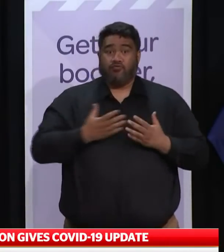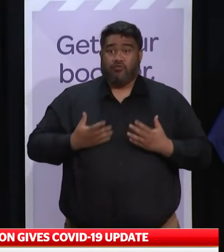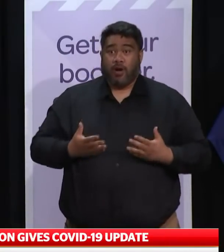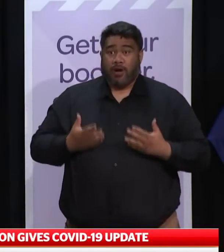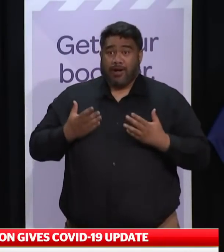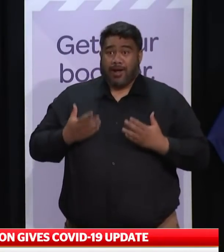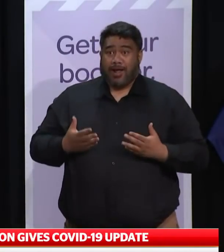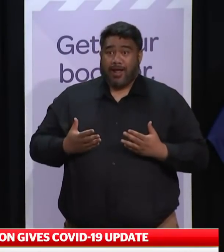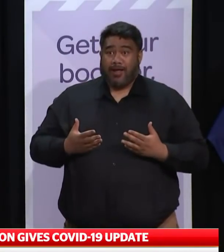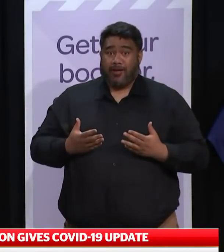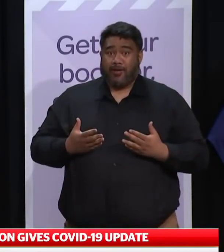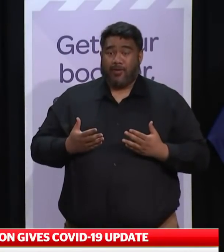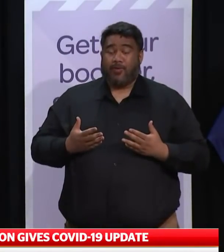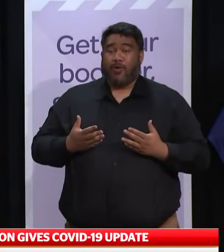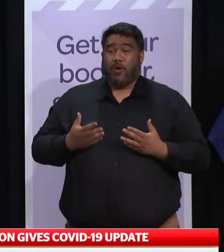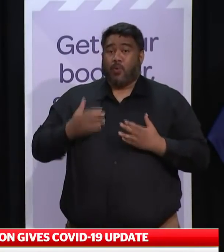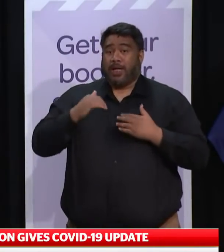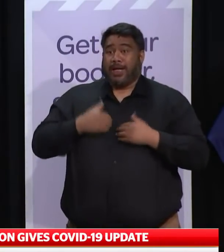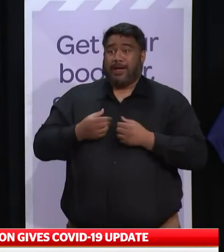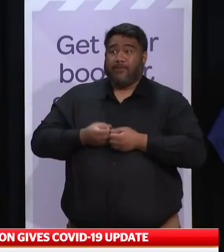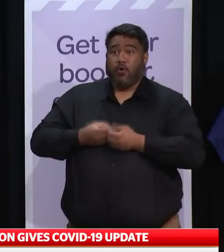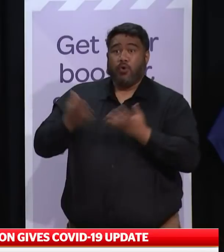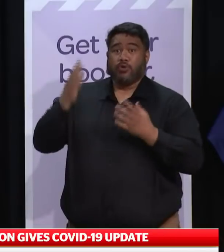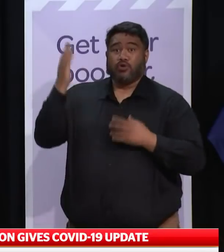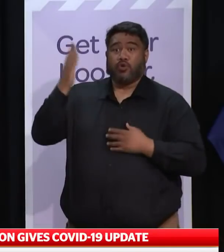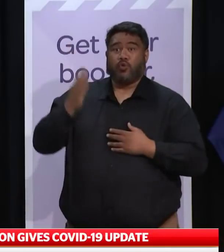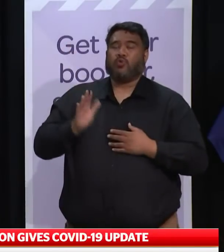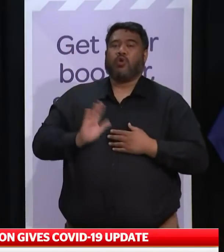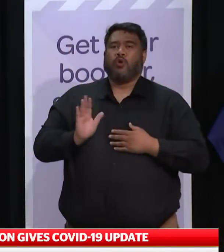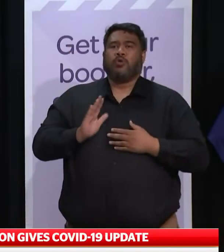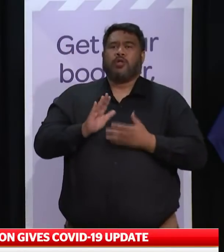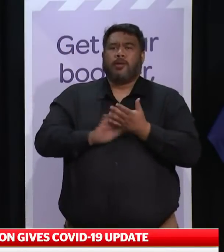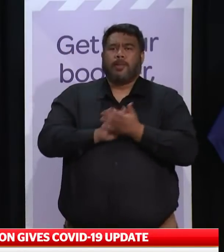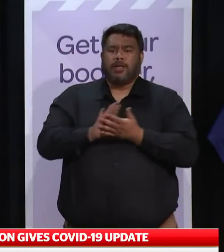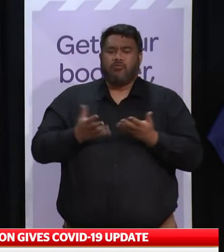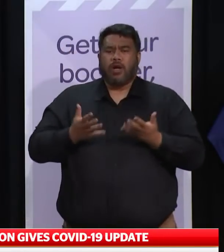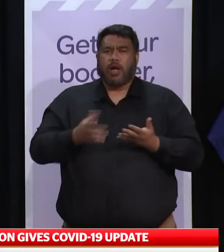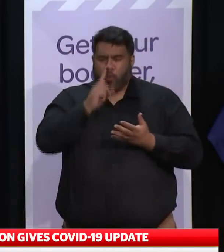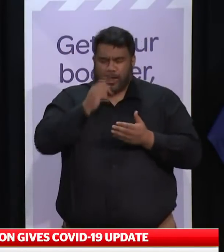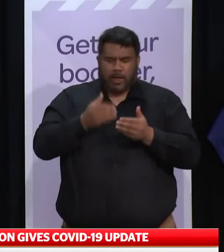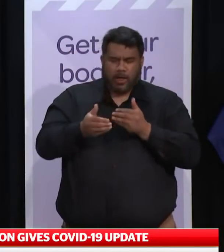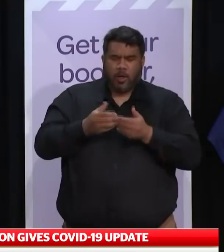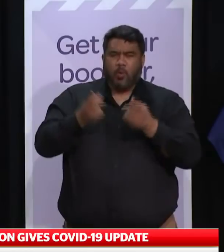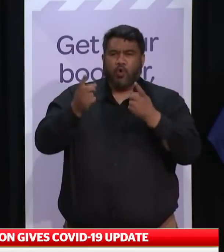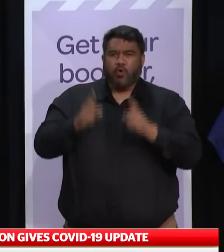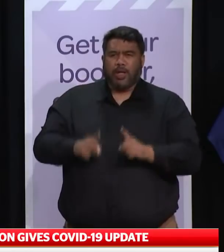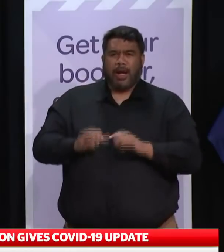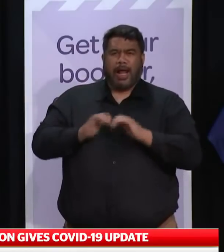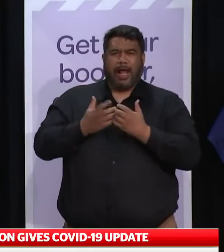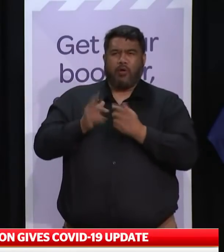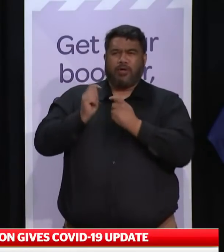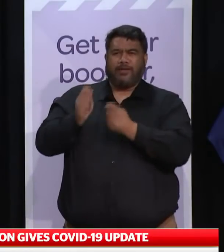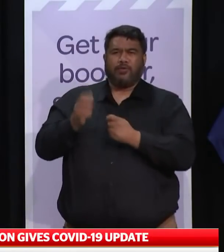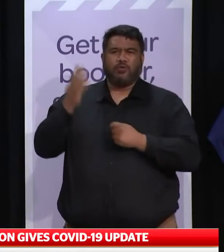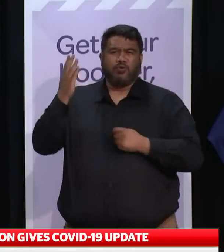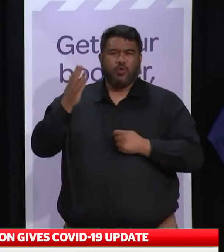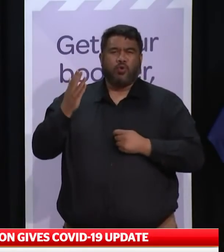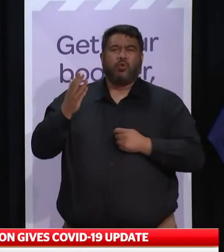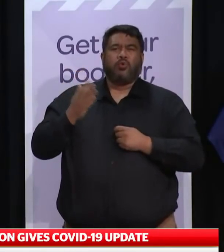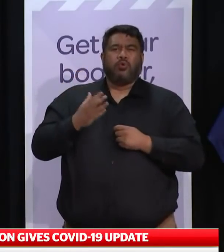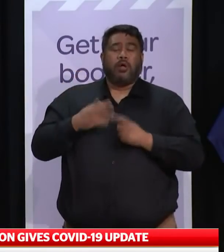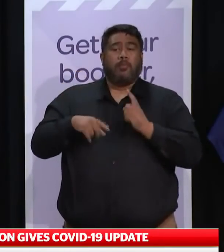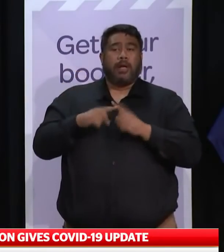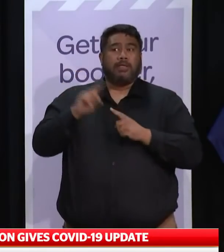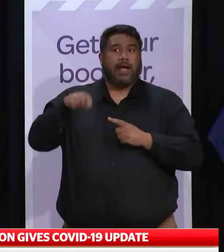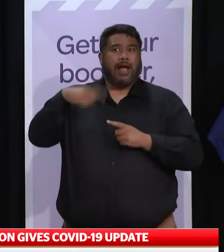where that is needed, so we do have the space and time to be able to work through where schools fit, alongside what I would suggest might be some other